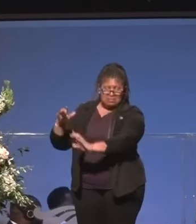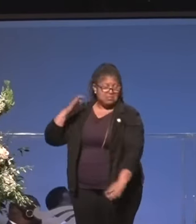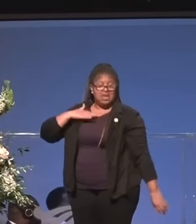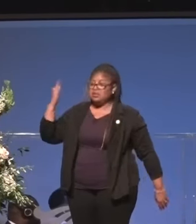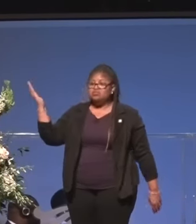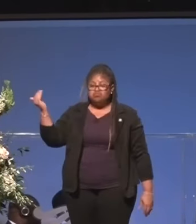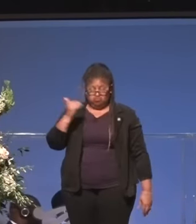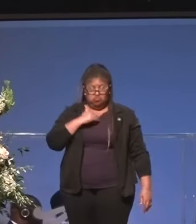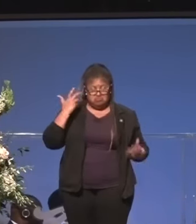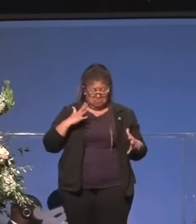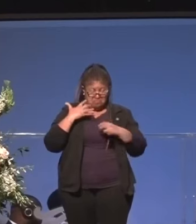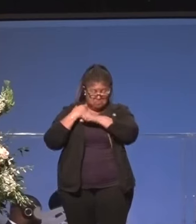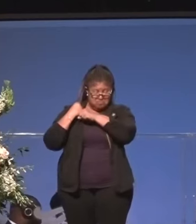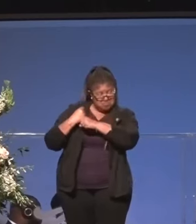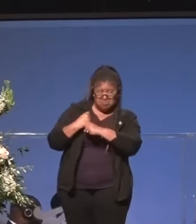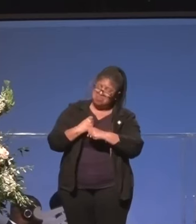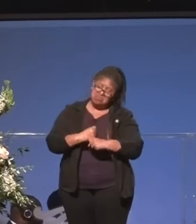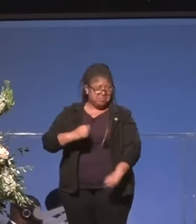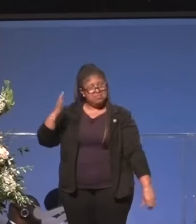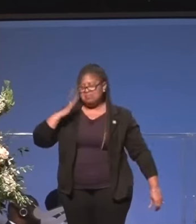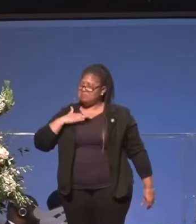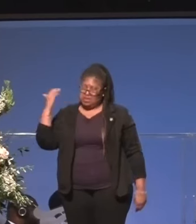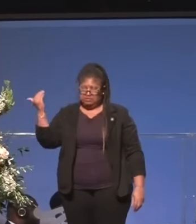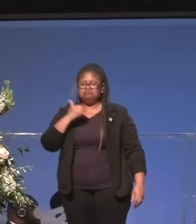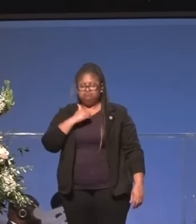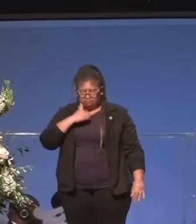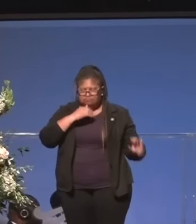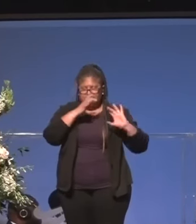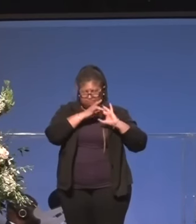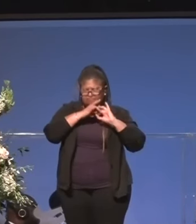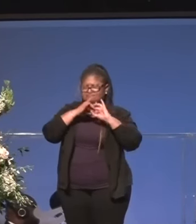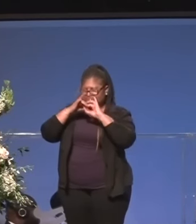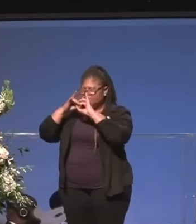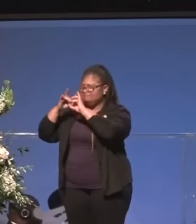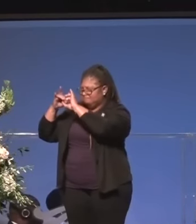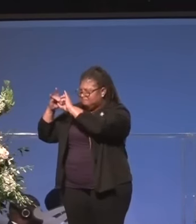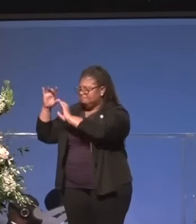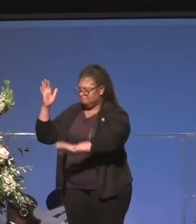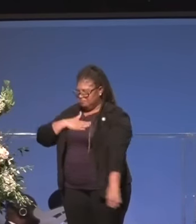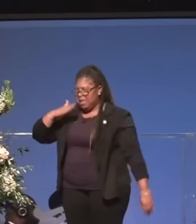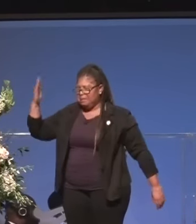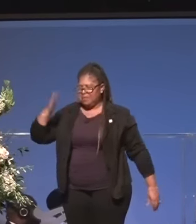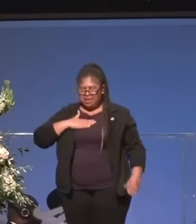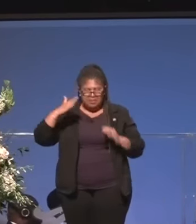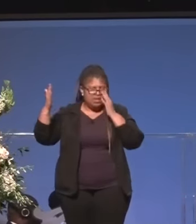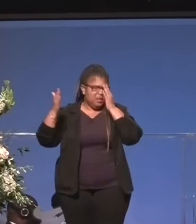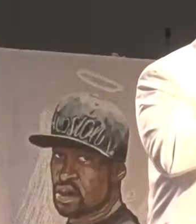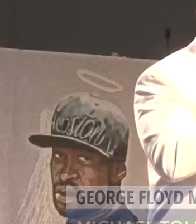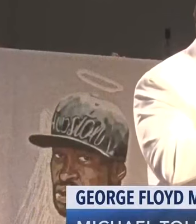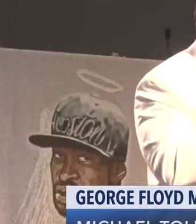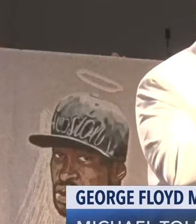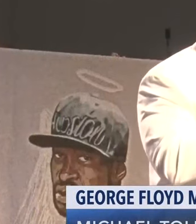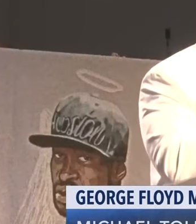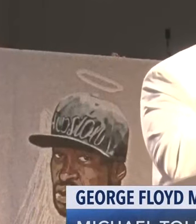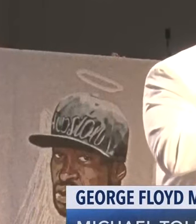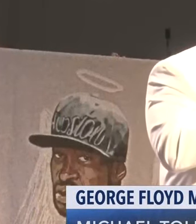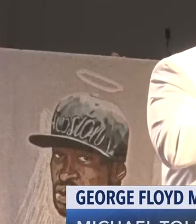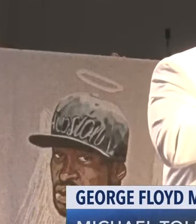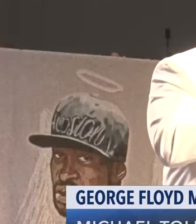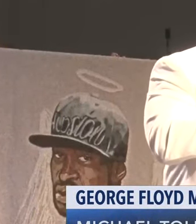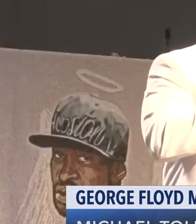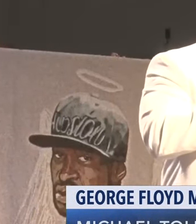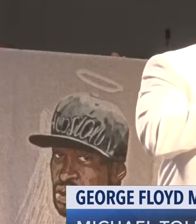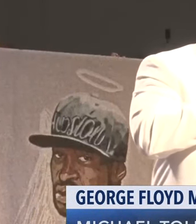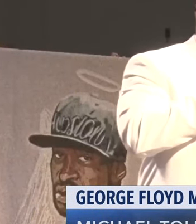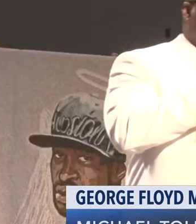soul has been an soul with anger. My my my my soul has been